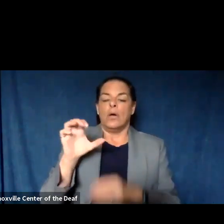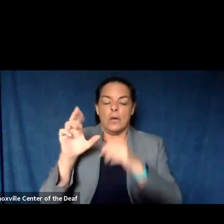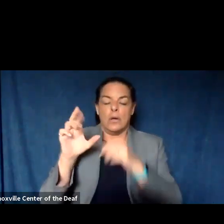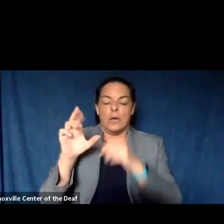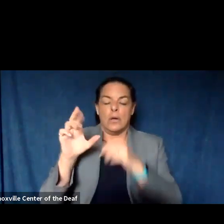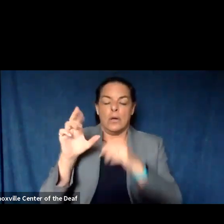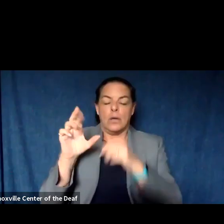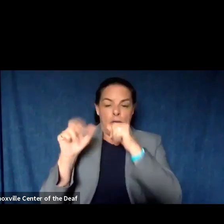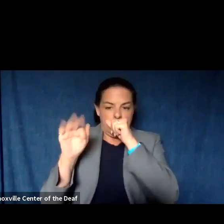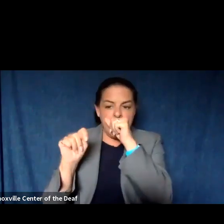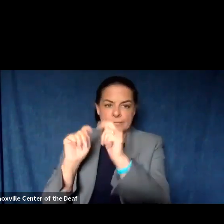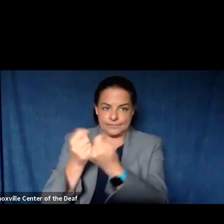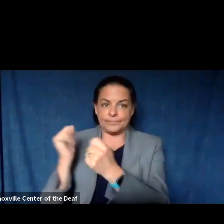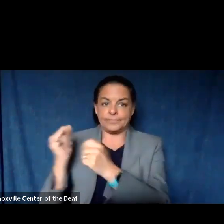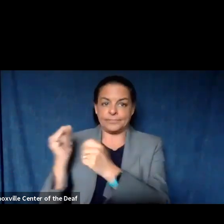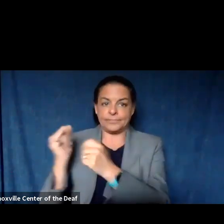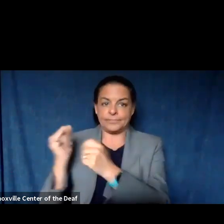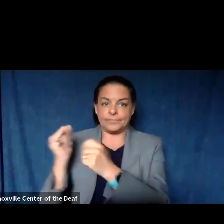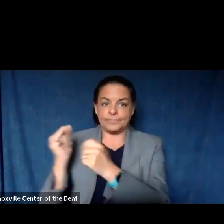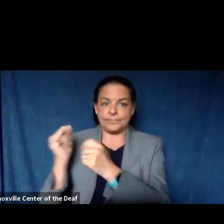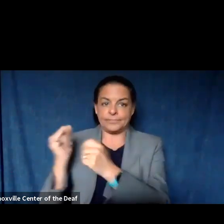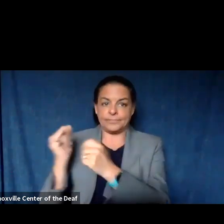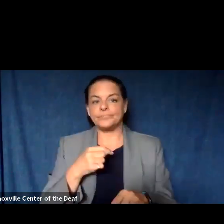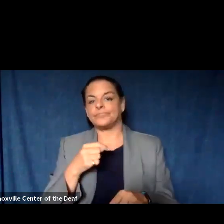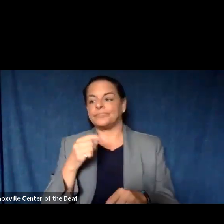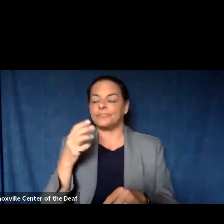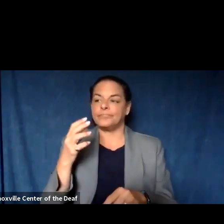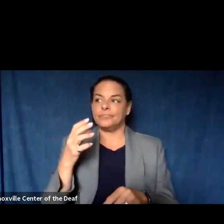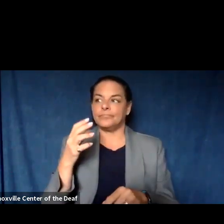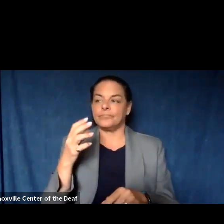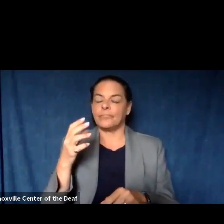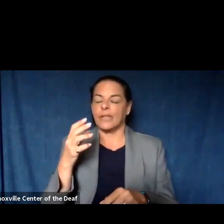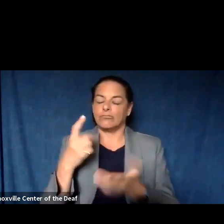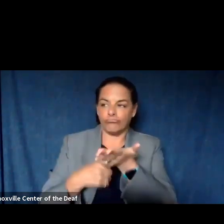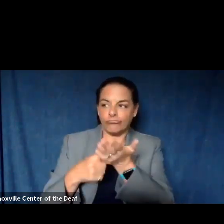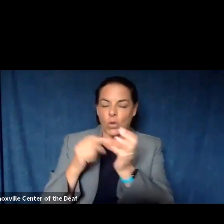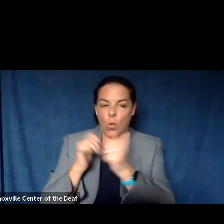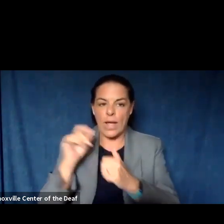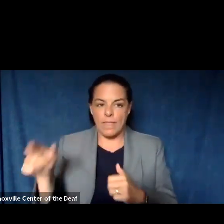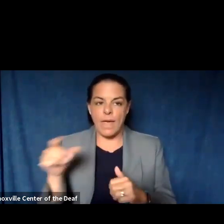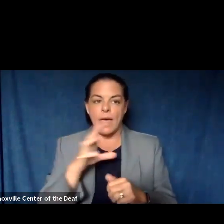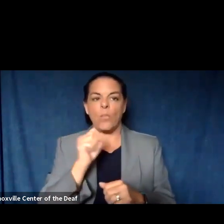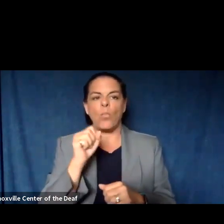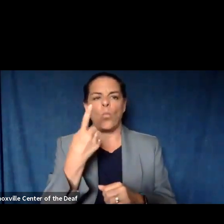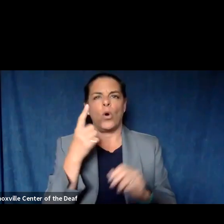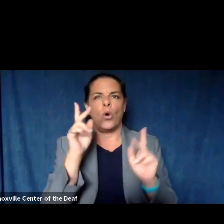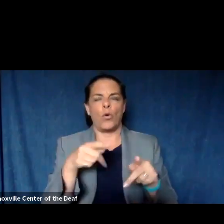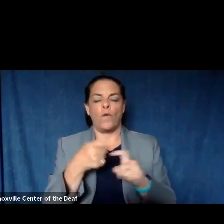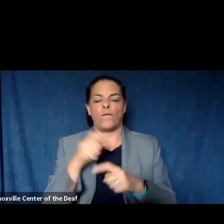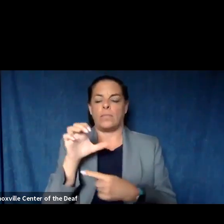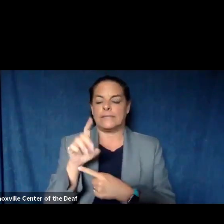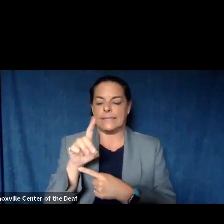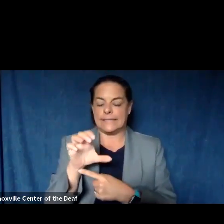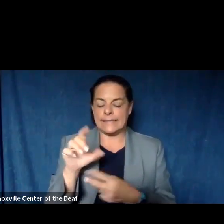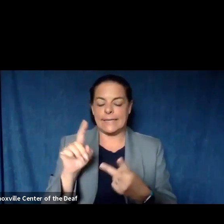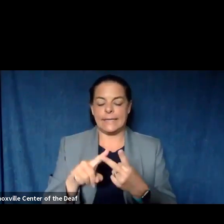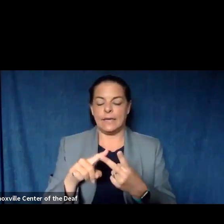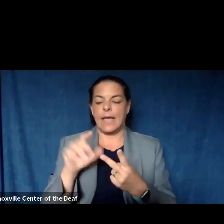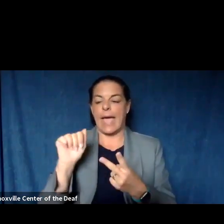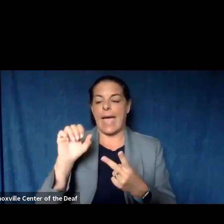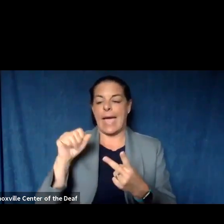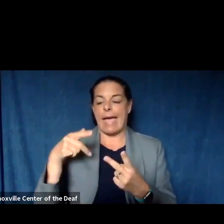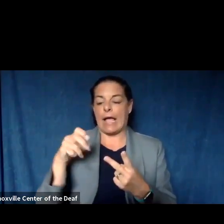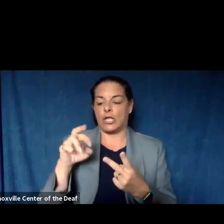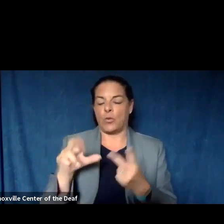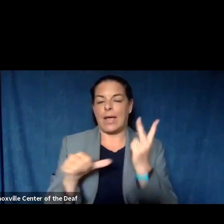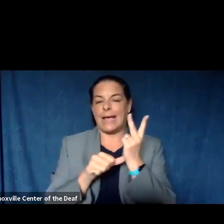came that we've been referencing when people are asking about the report. So it was a person from CDC, a person from ASPR, which is the